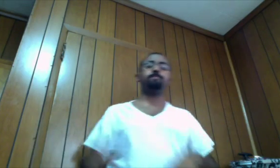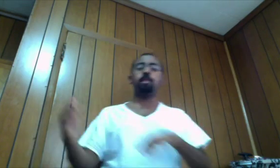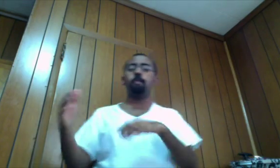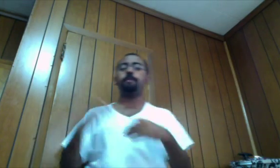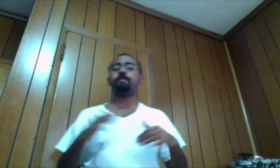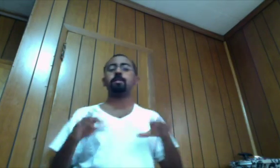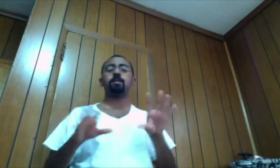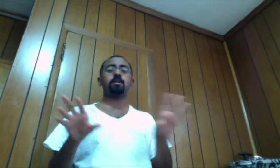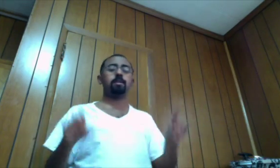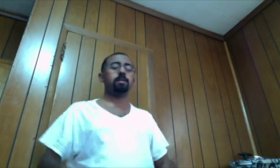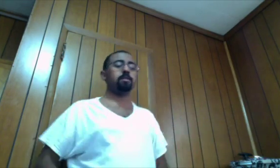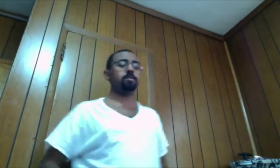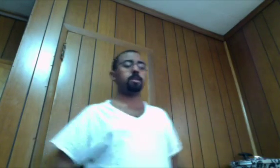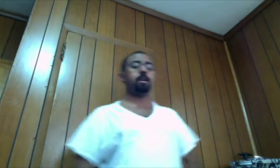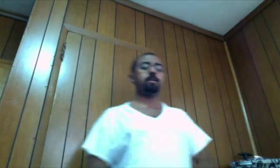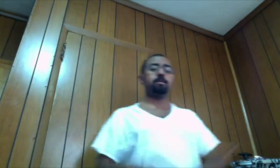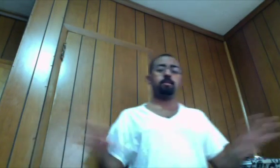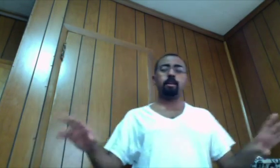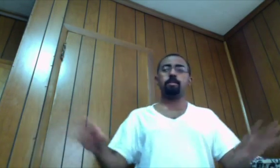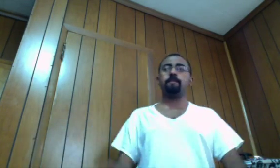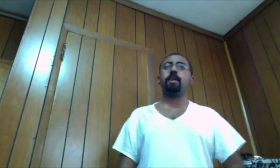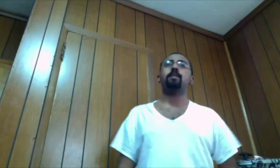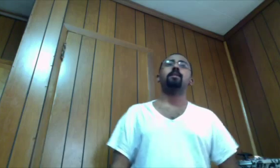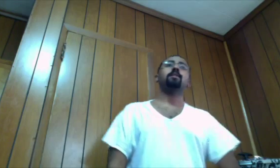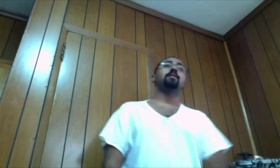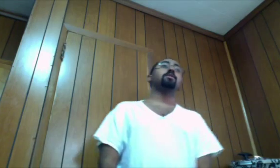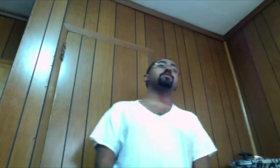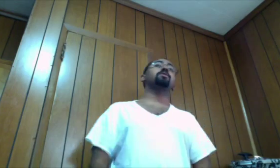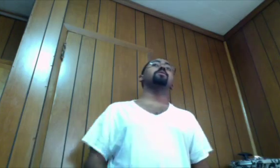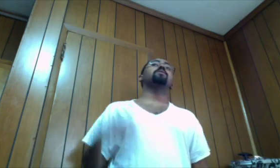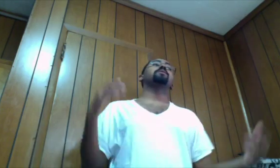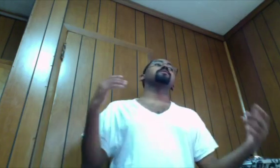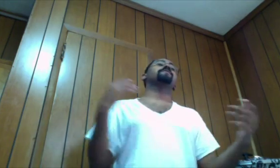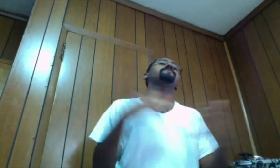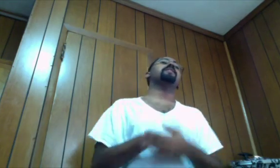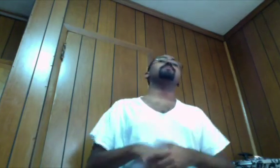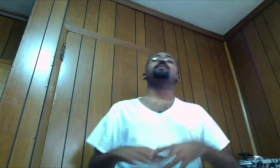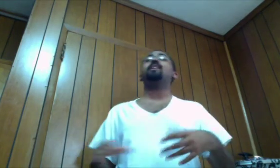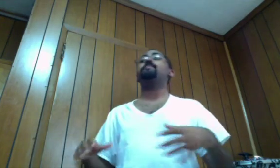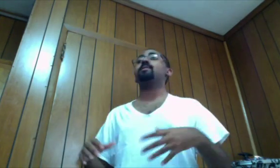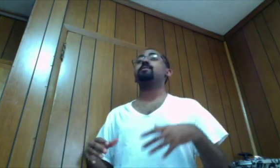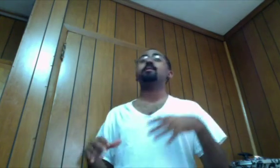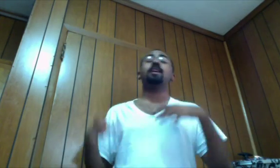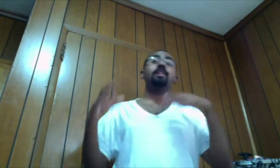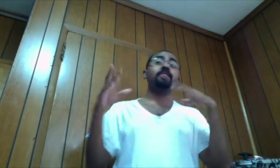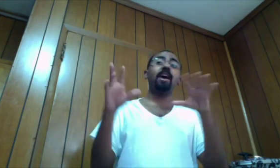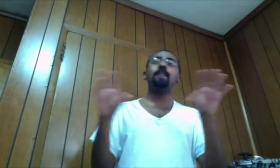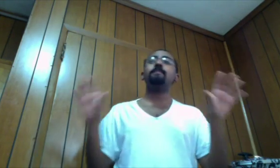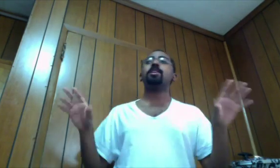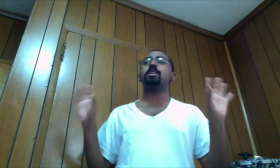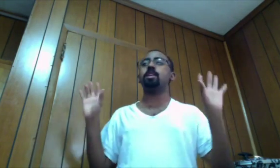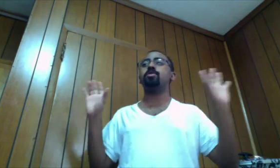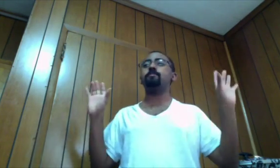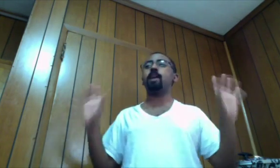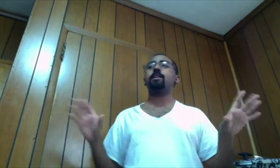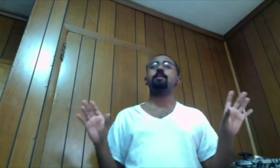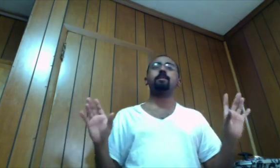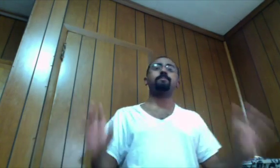below 15, they're done. They're out the fight. Yo, the fight was epic, son. The animation has dramatically